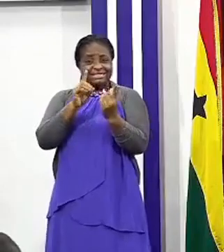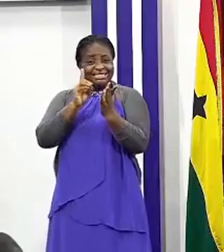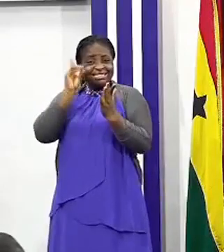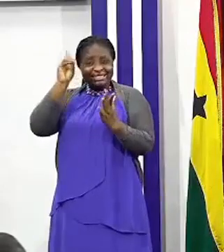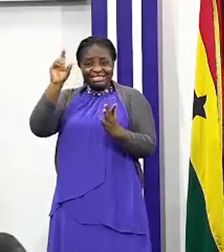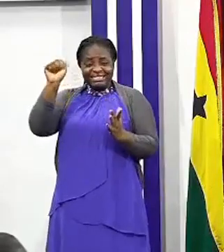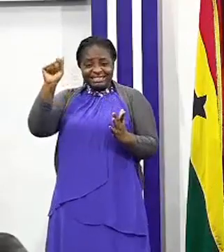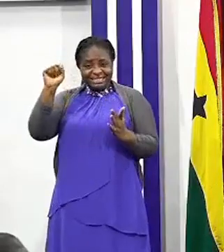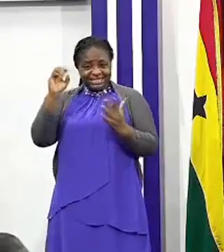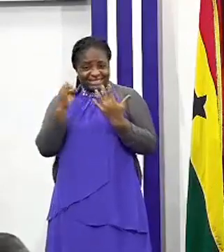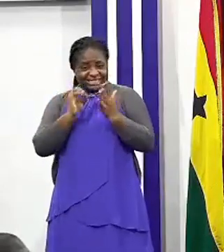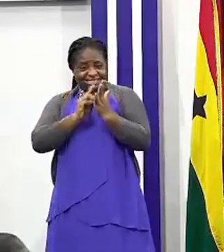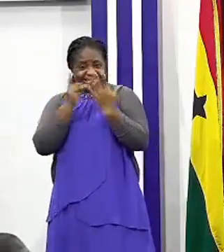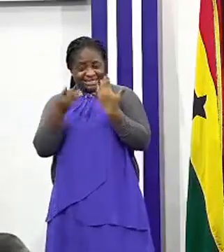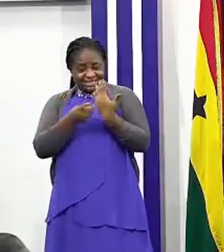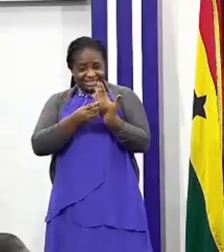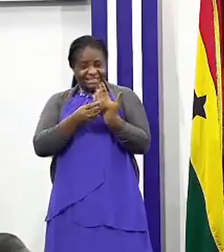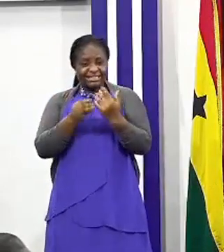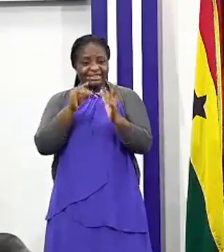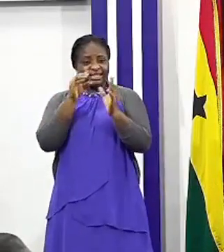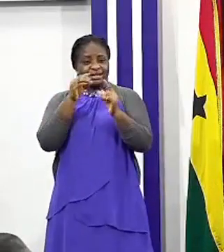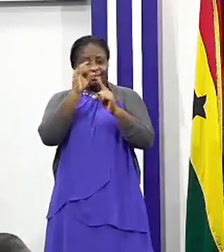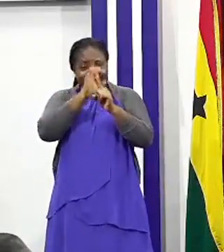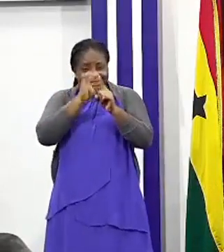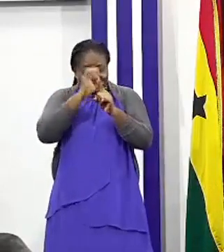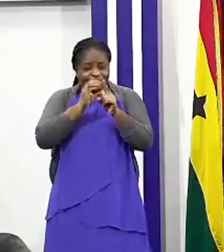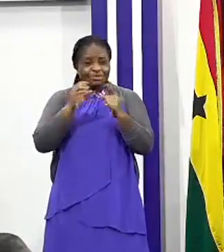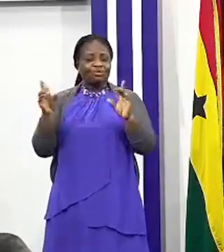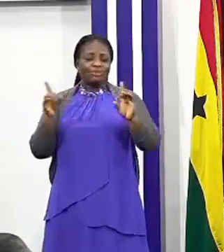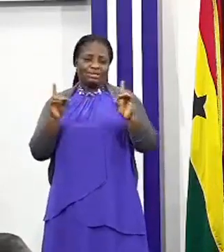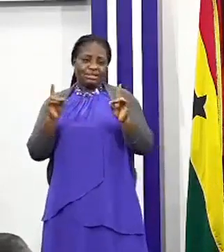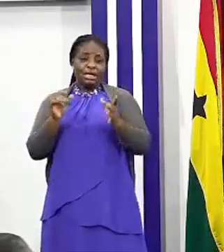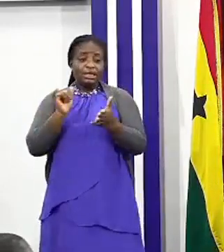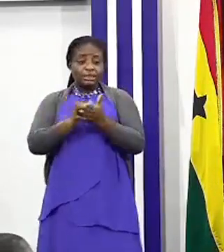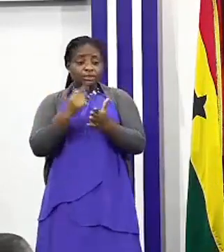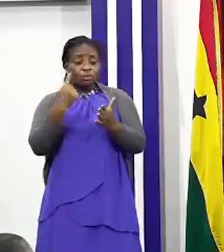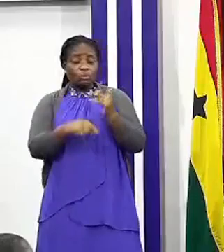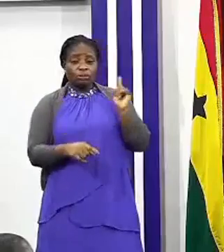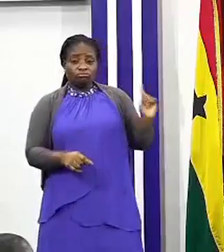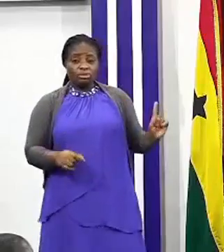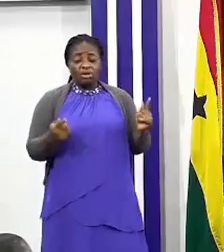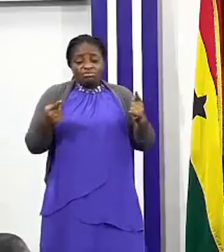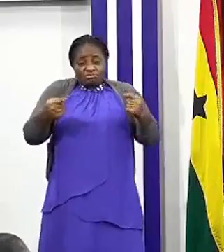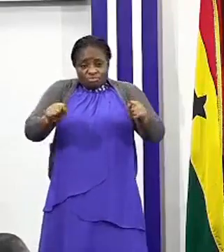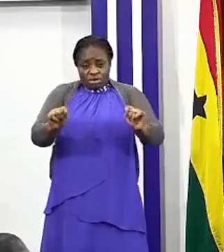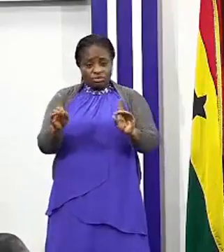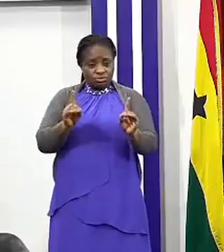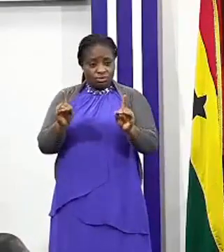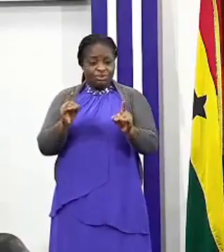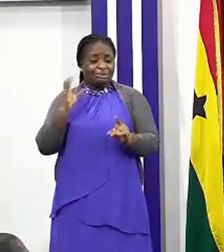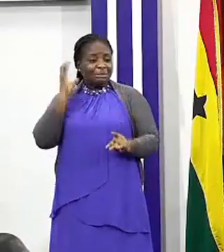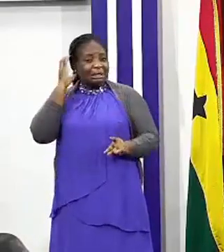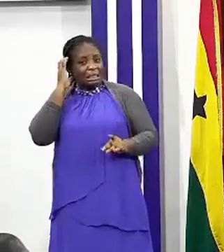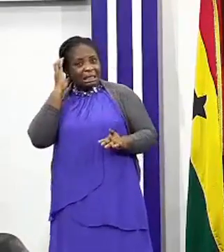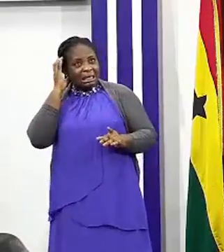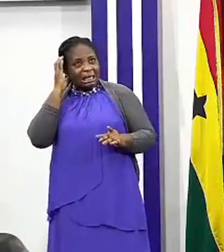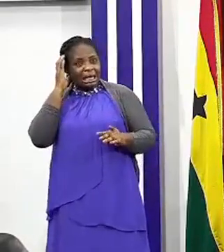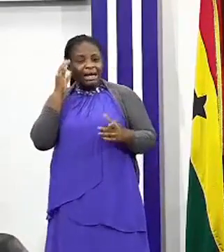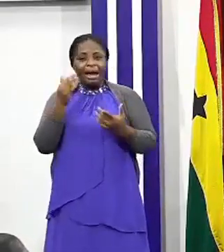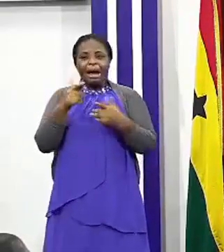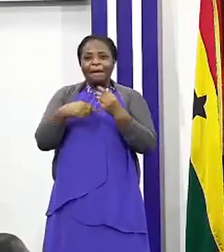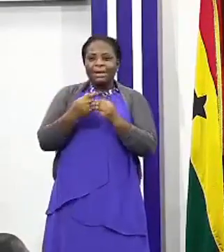collected. And that is the analysis that currently they are trying to do. And that's why you hear mention of a